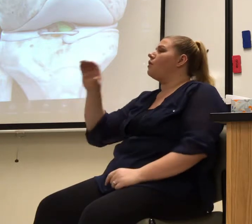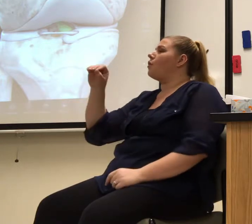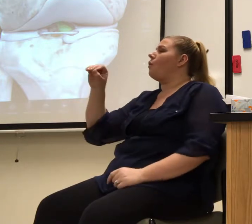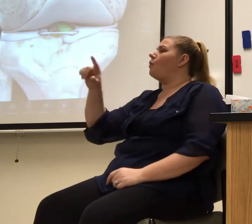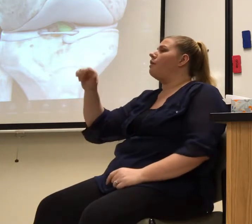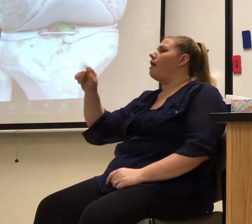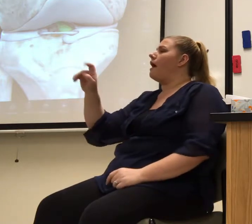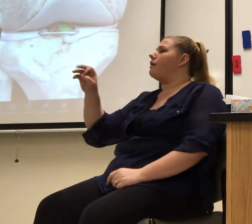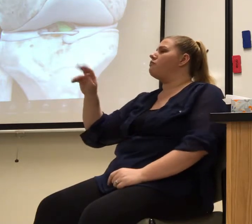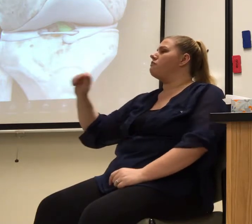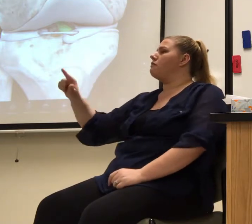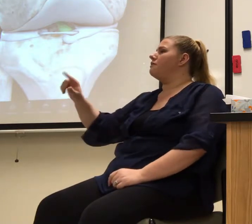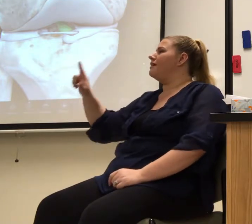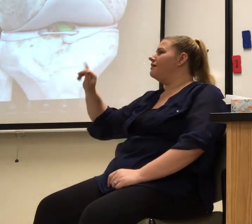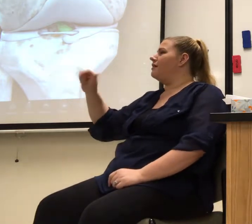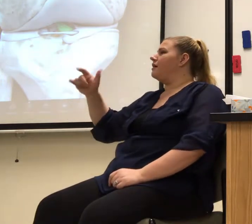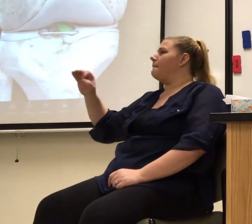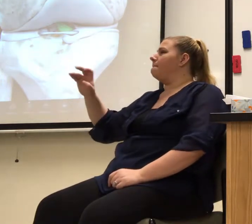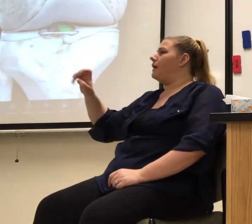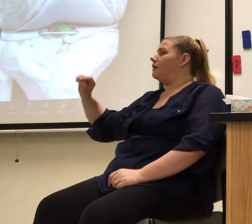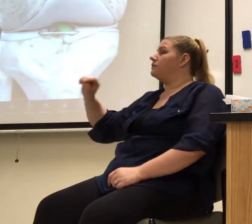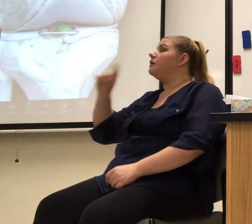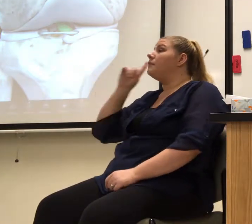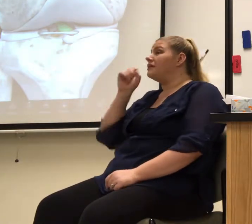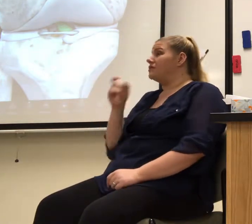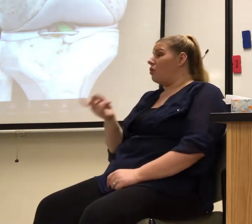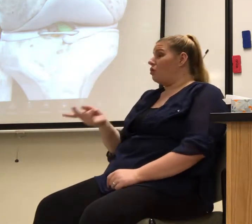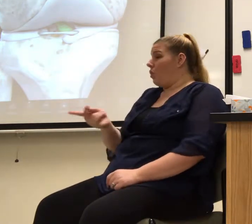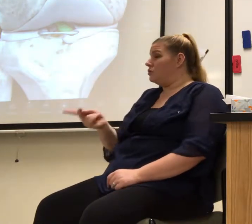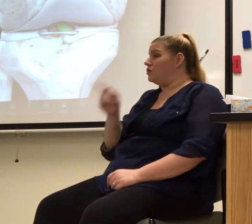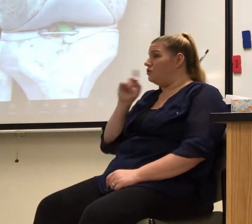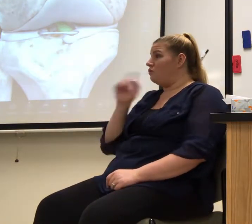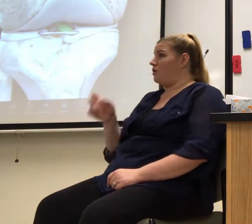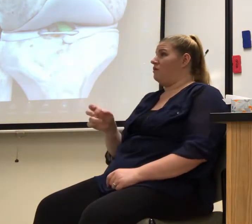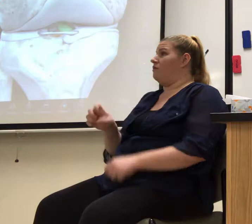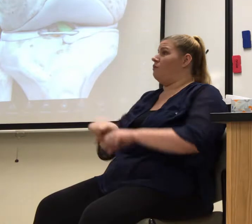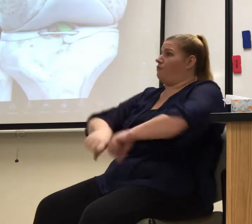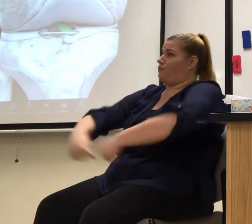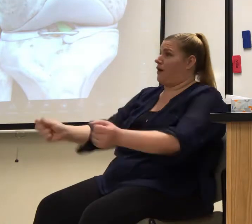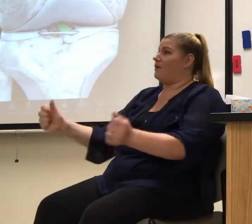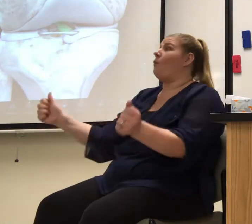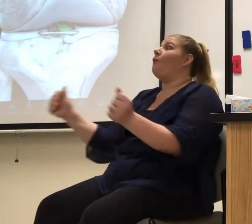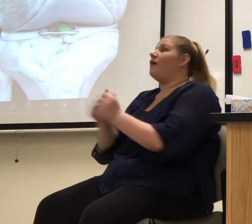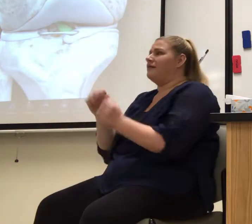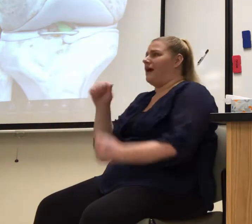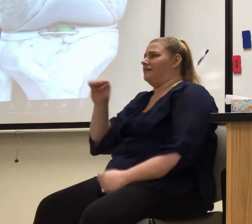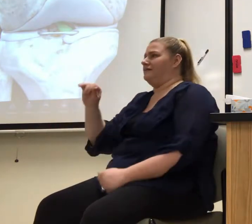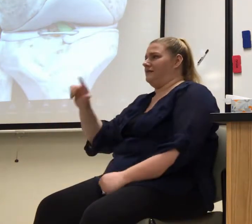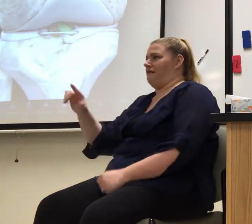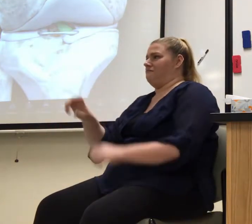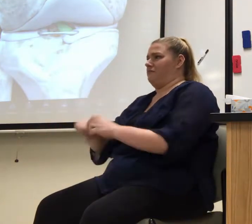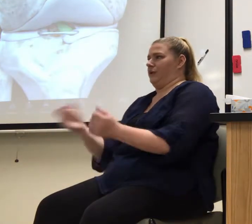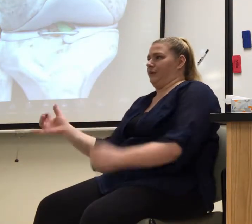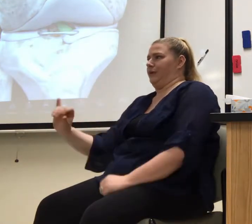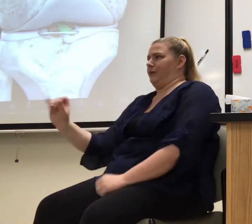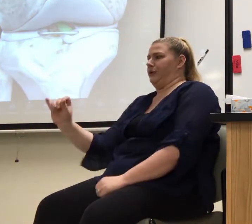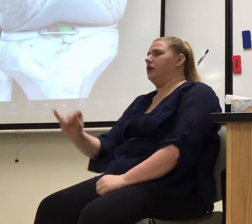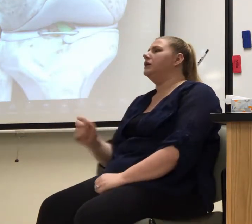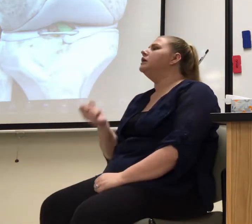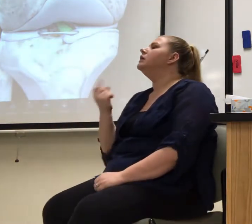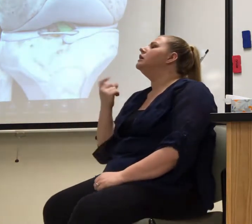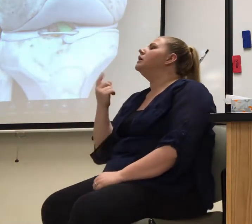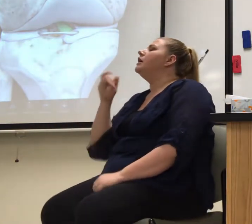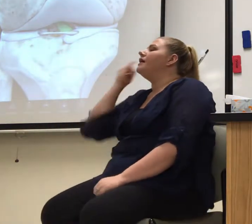blowout, the collaterals will blow out with the ACL. The ACL is, man, if you